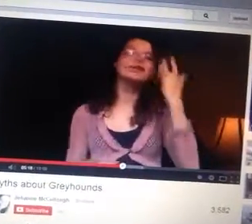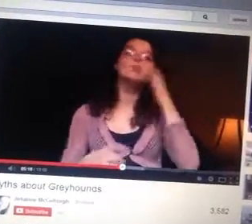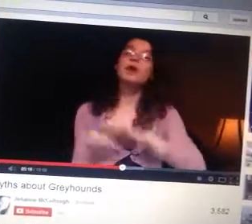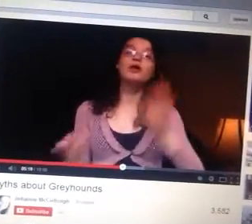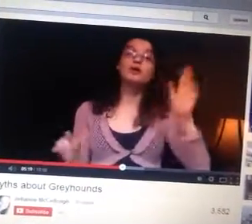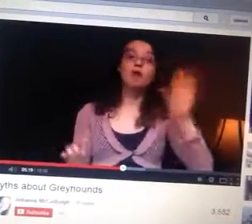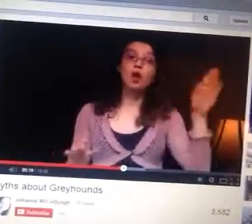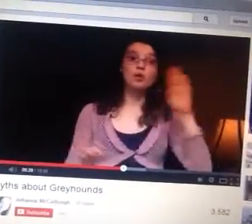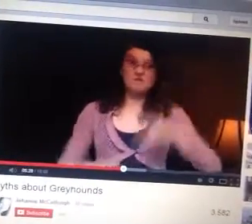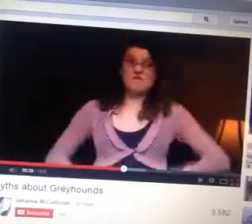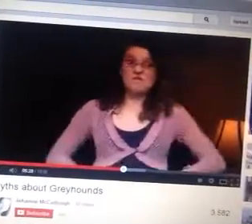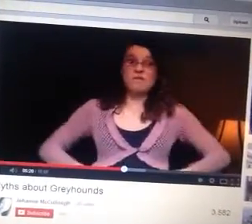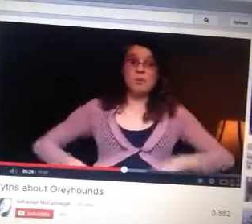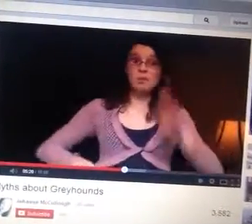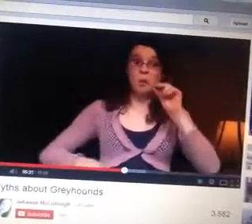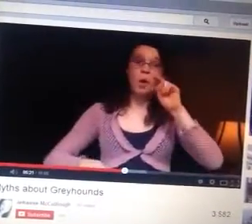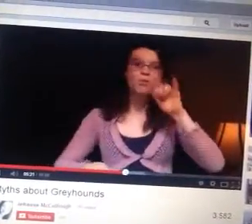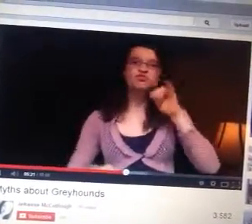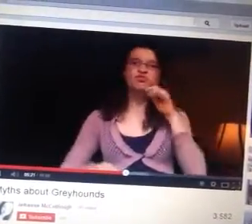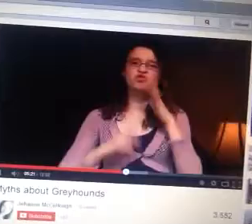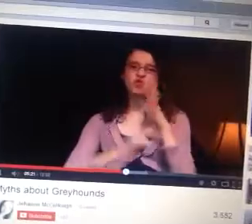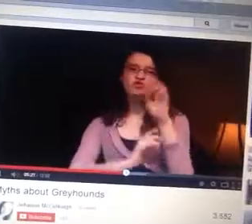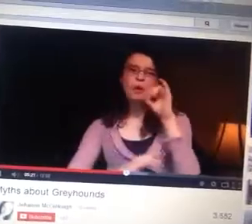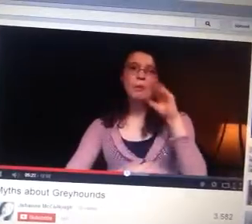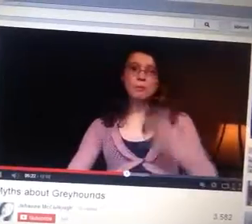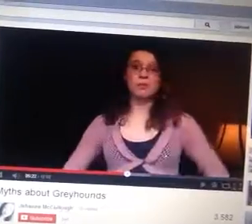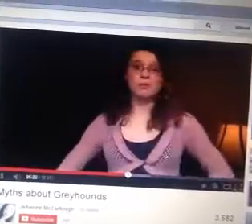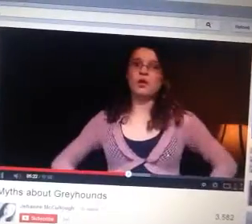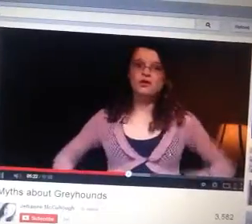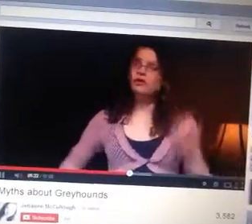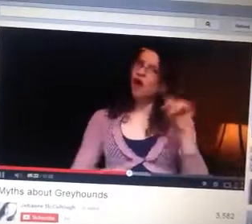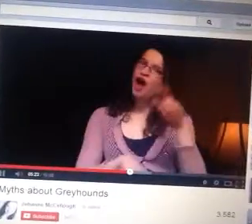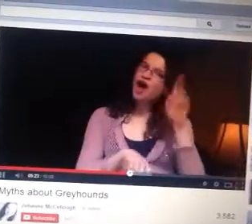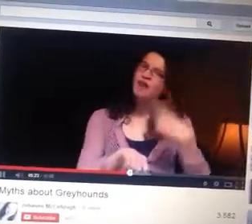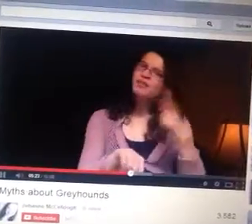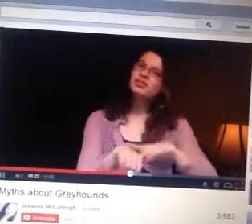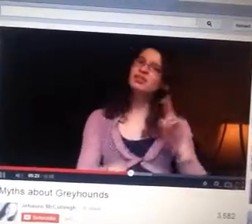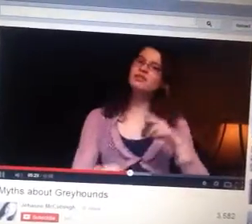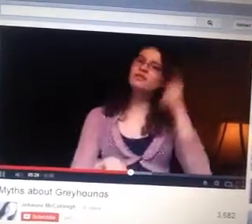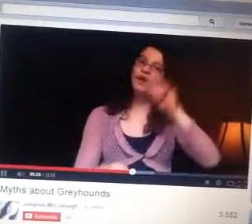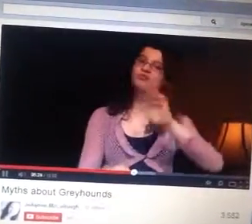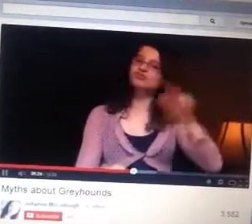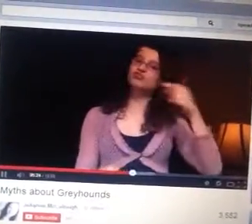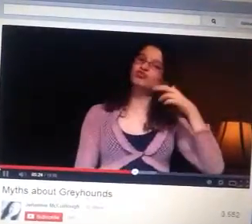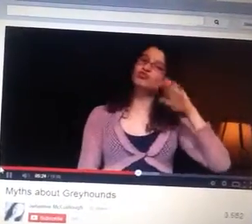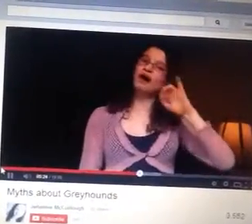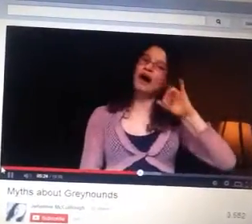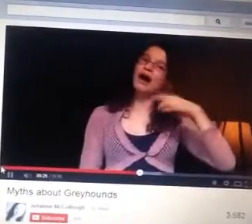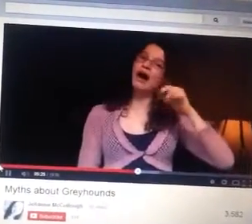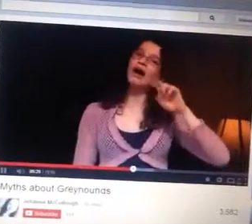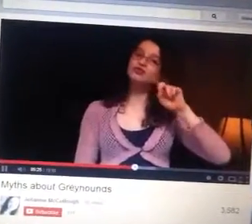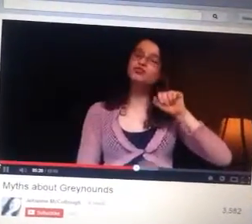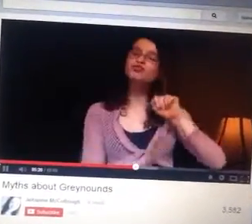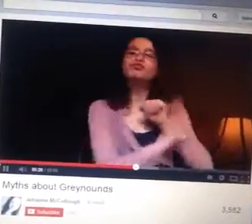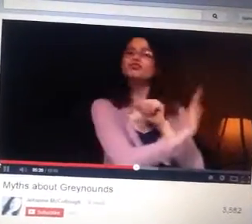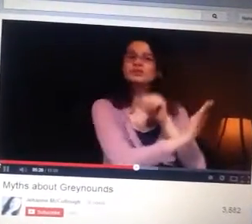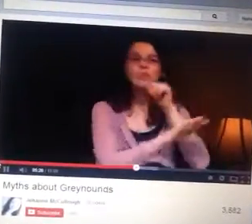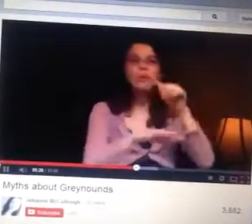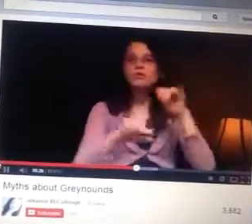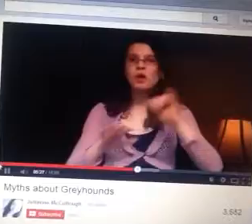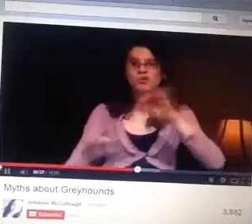If they fat, if they tend to be fat or bulky, they might die from being sick. But it's natural for them to be